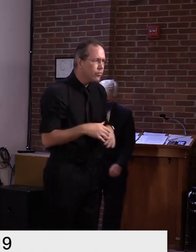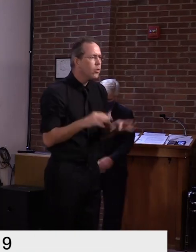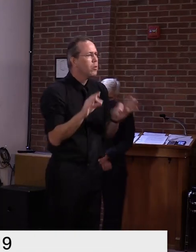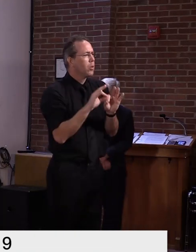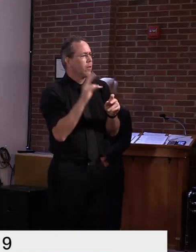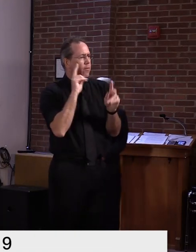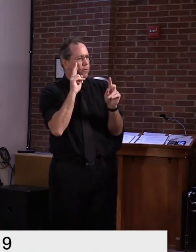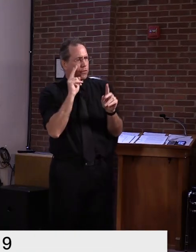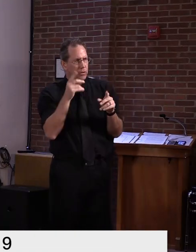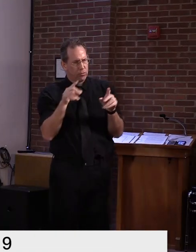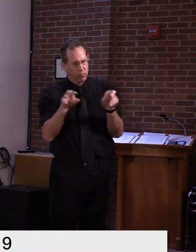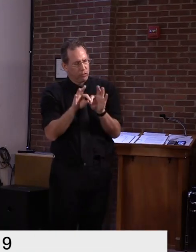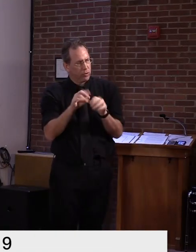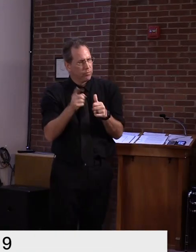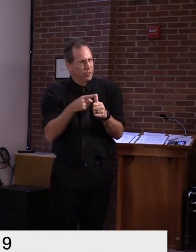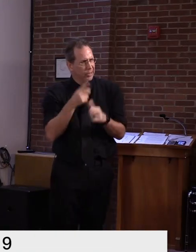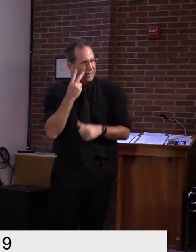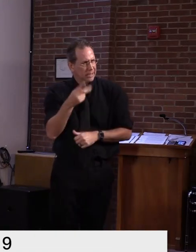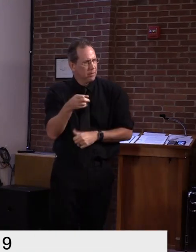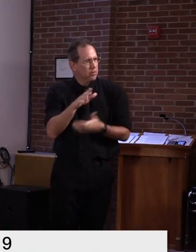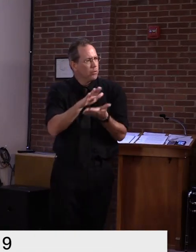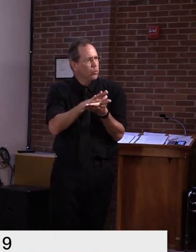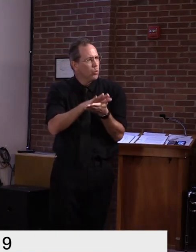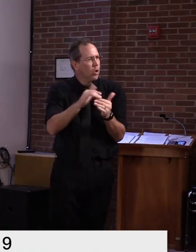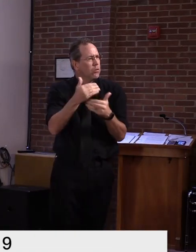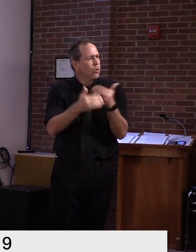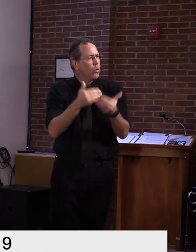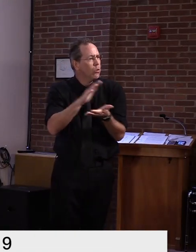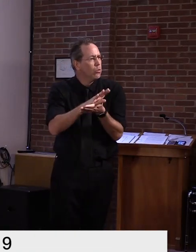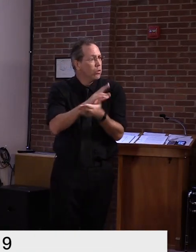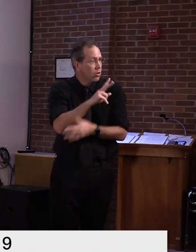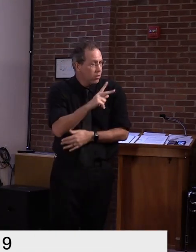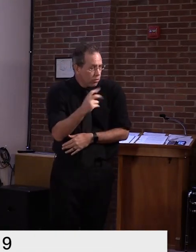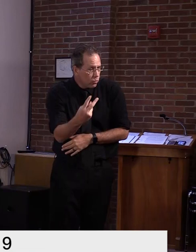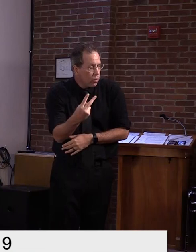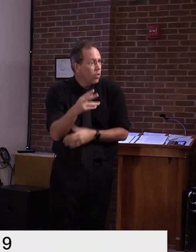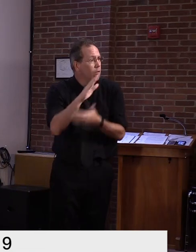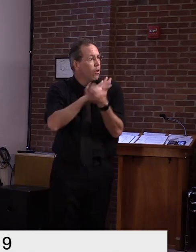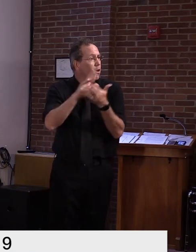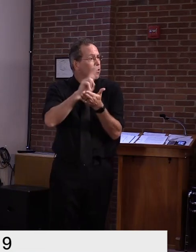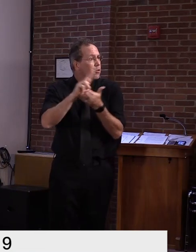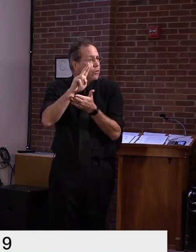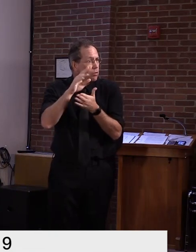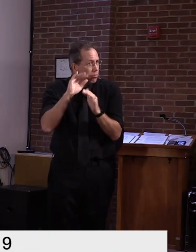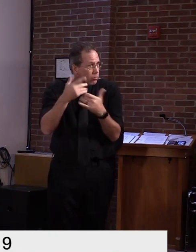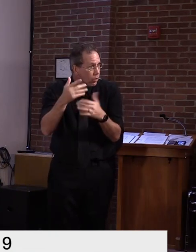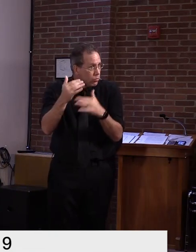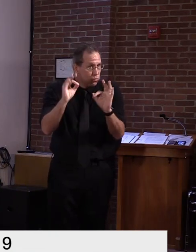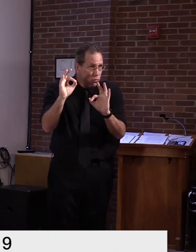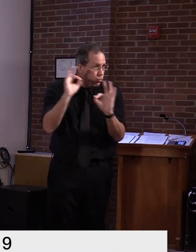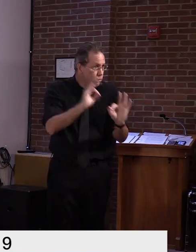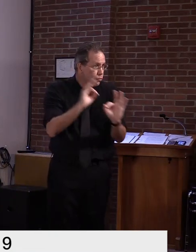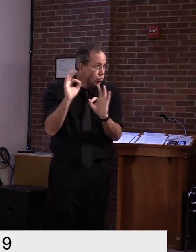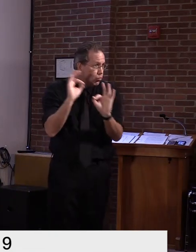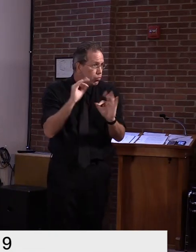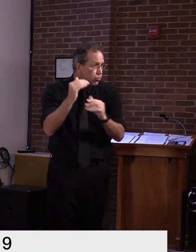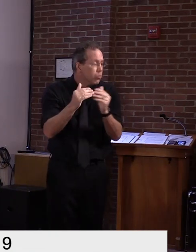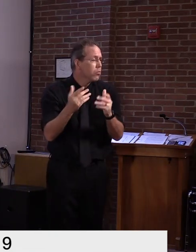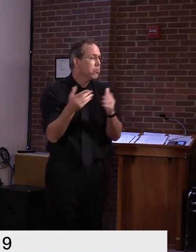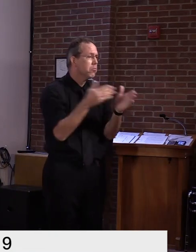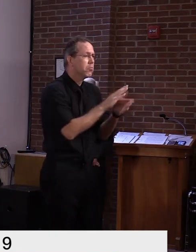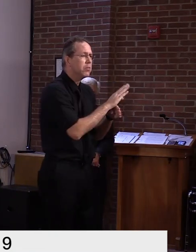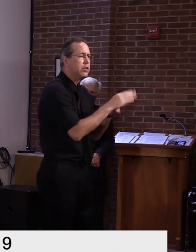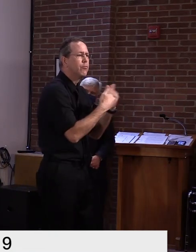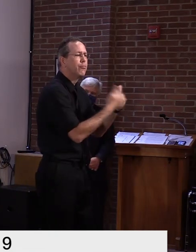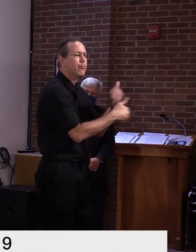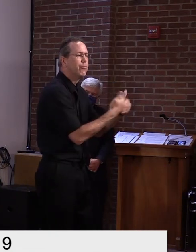the humps that I talked about in terms of opening up the colleges and universities and the K-12 in more in-person